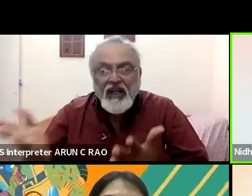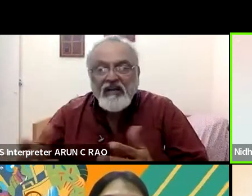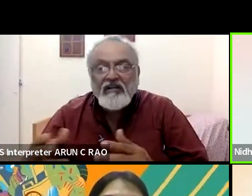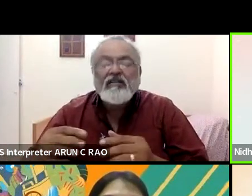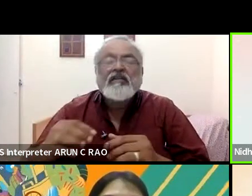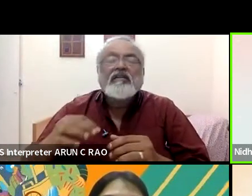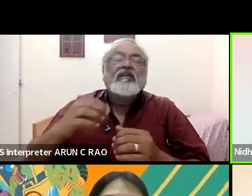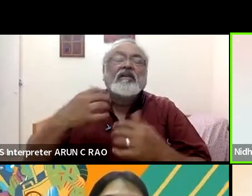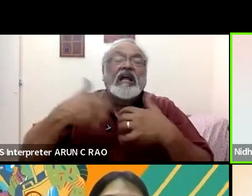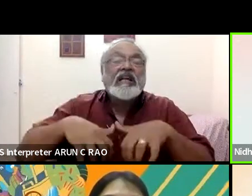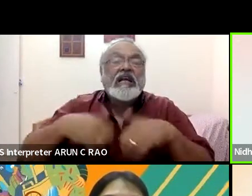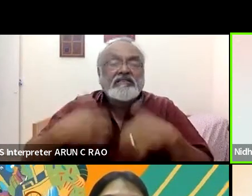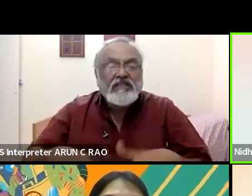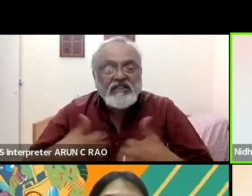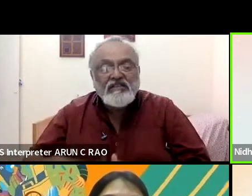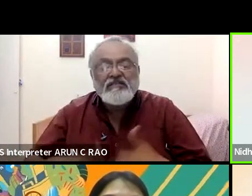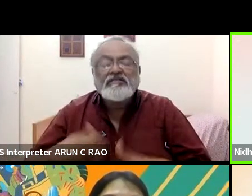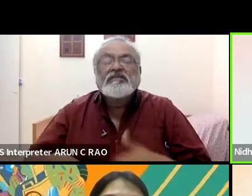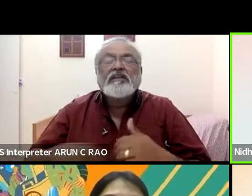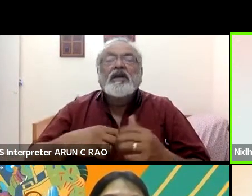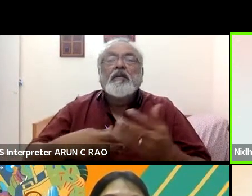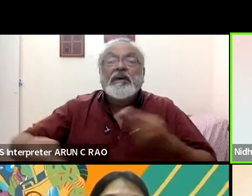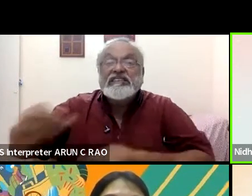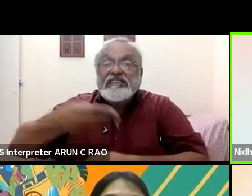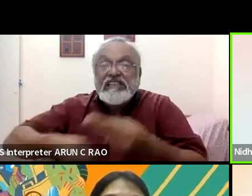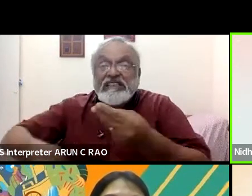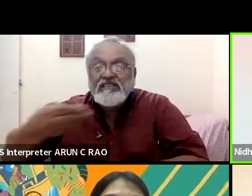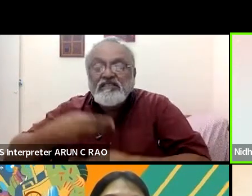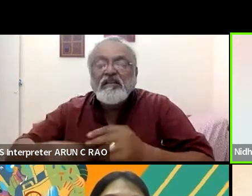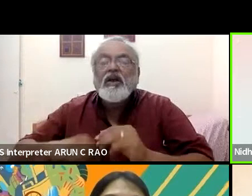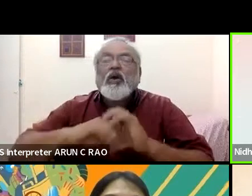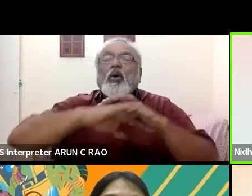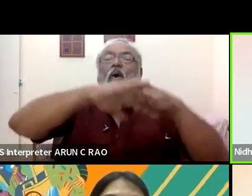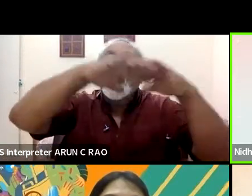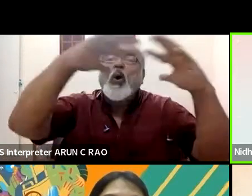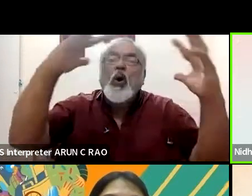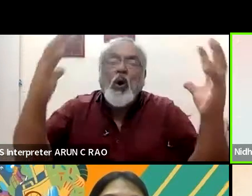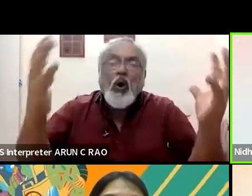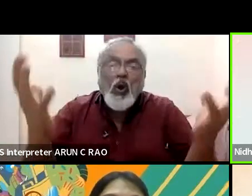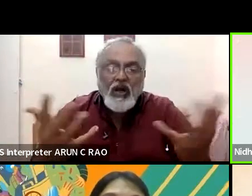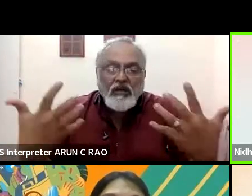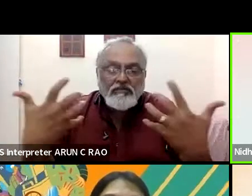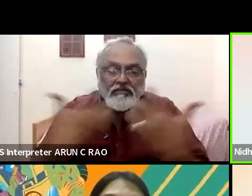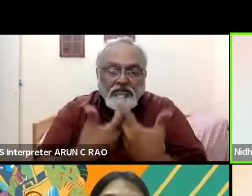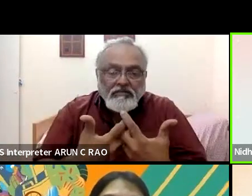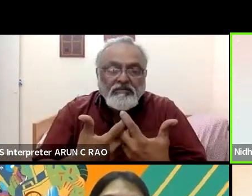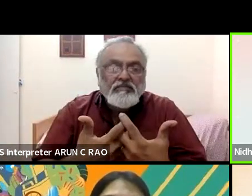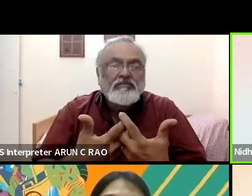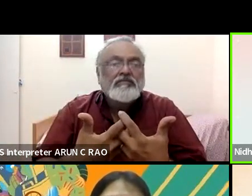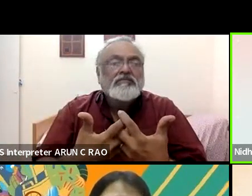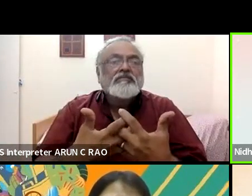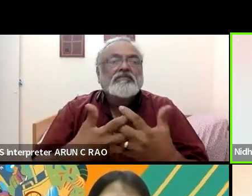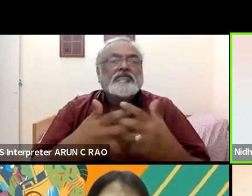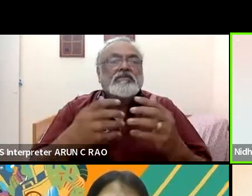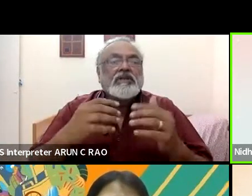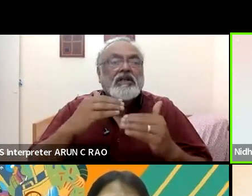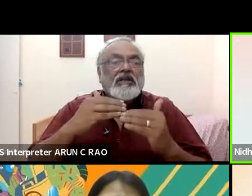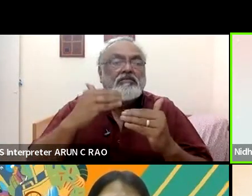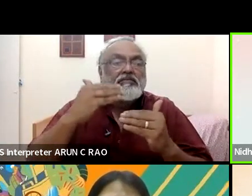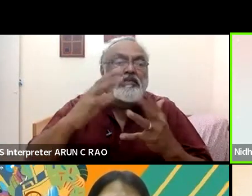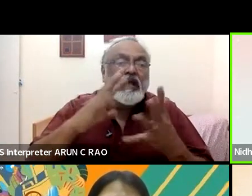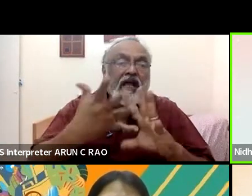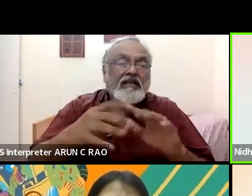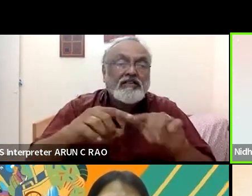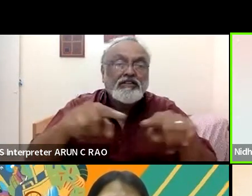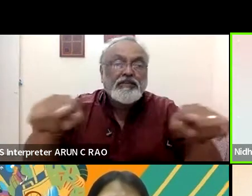for this commitment, because finally it needs to see the carrot approach, as you were saying, Ian, that we will create spaces